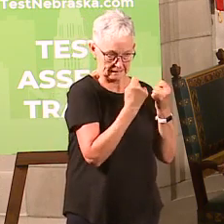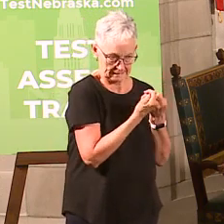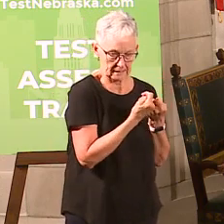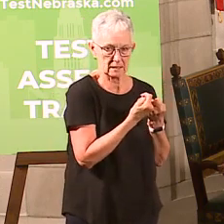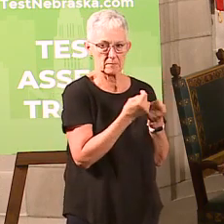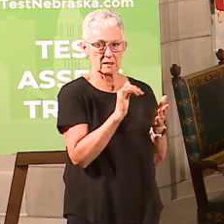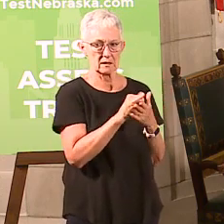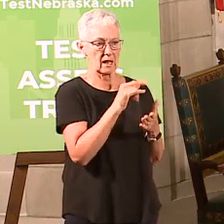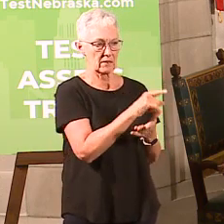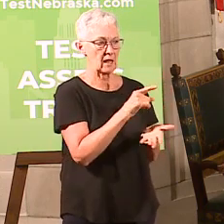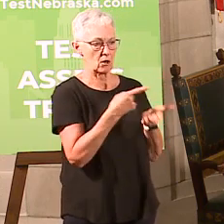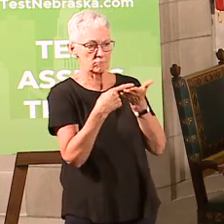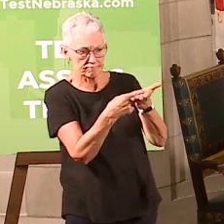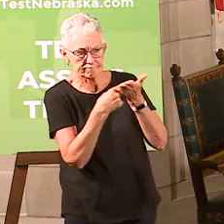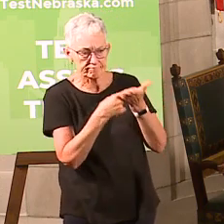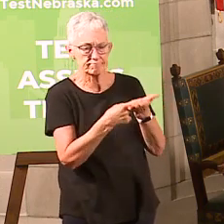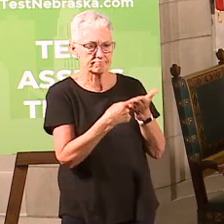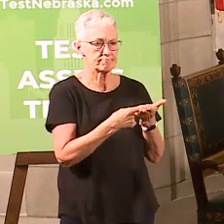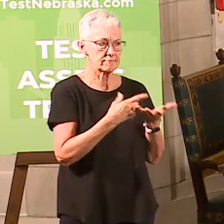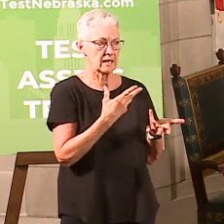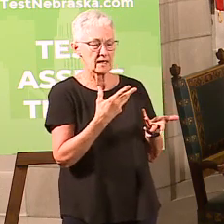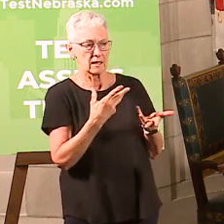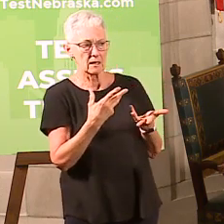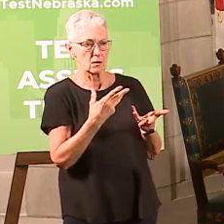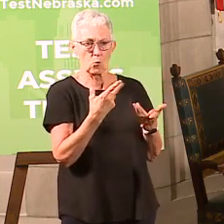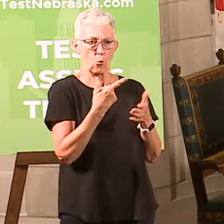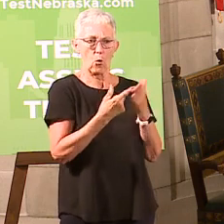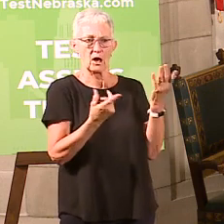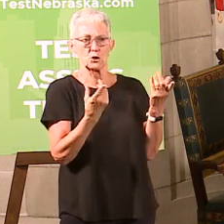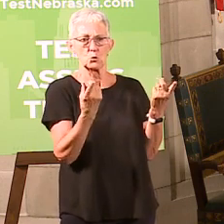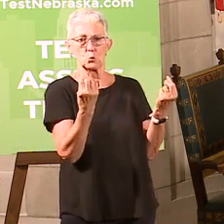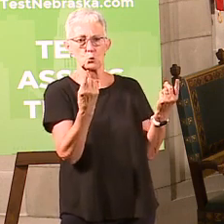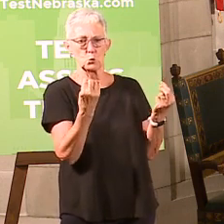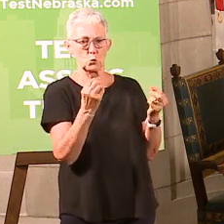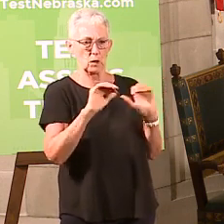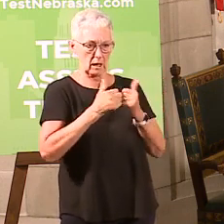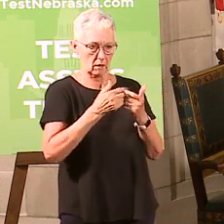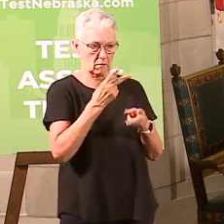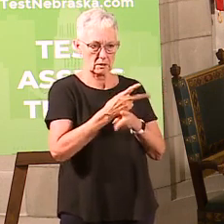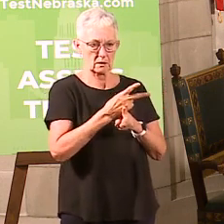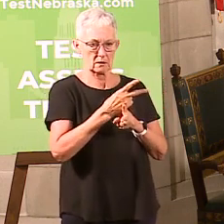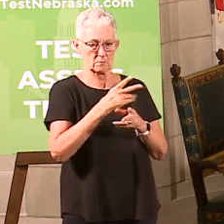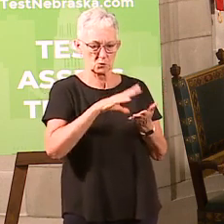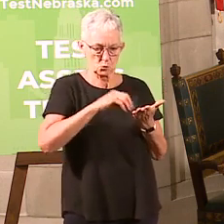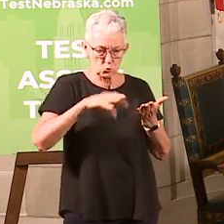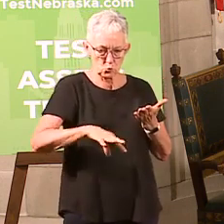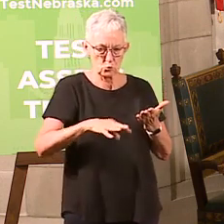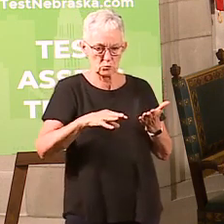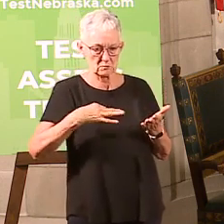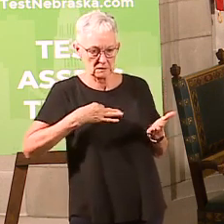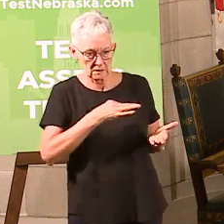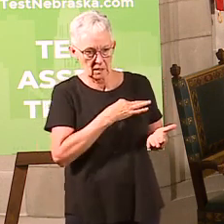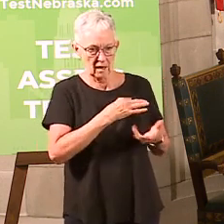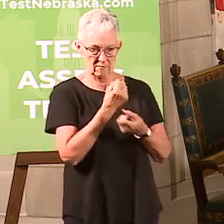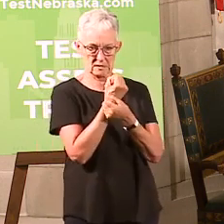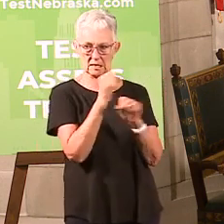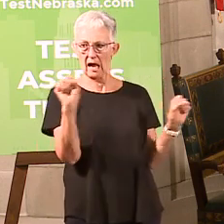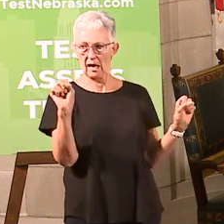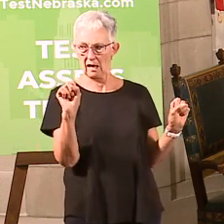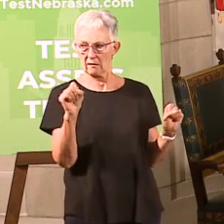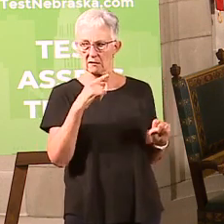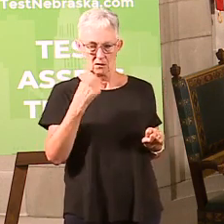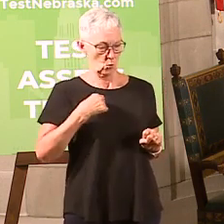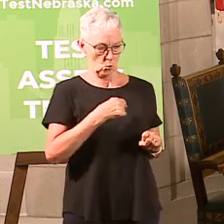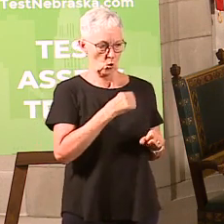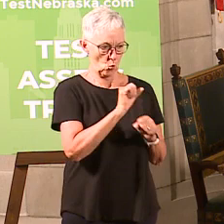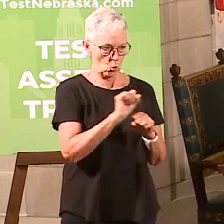been in some pretty high-level dialogue, not just Big Ten, but at the Ivy League level and other major campuses. You know, we're all working on